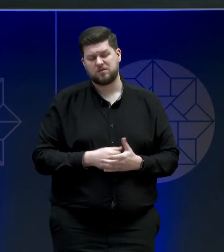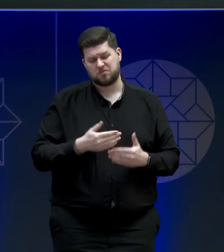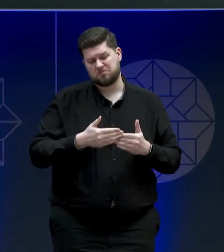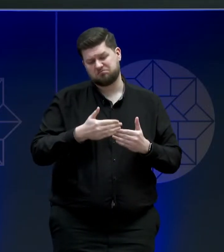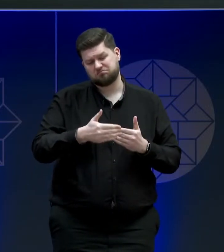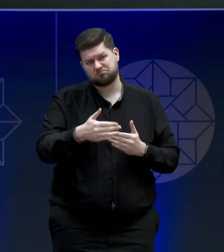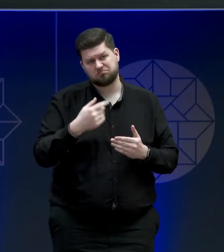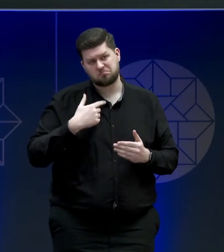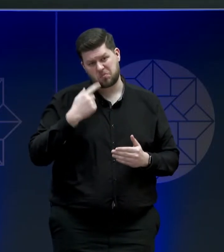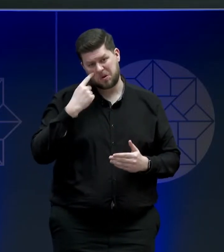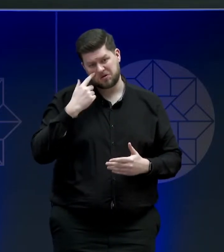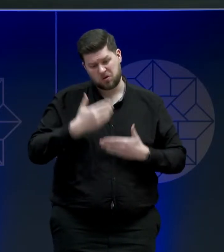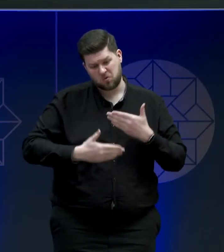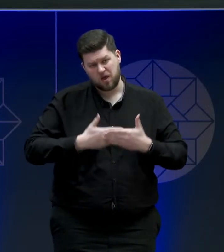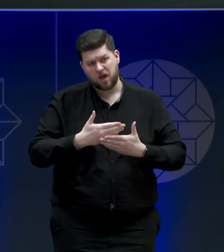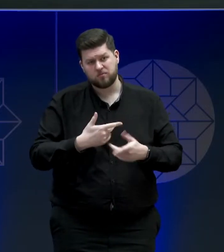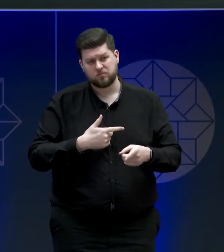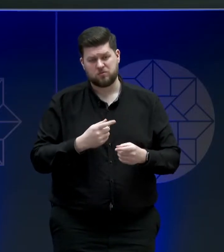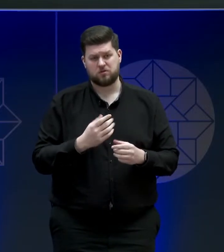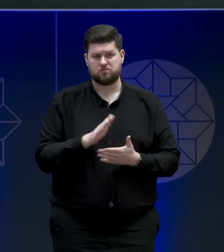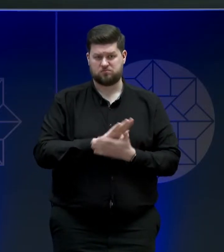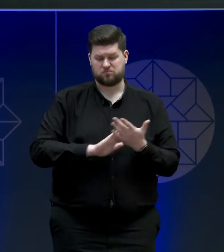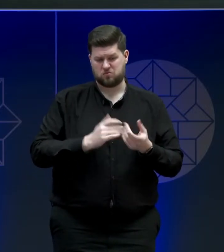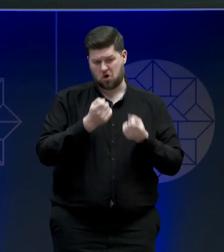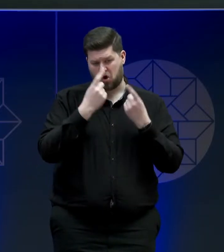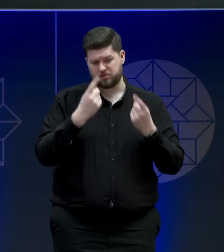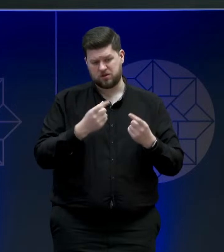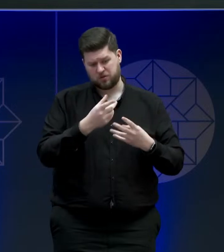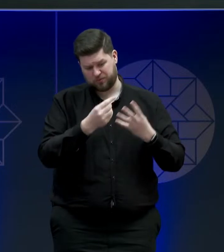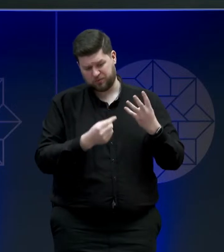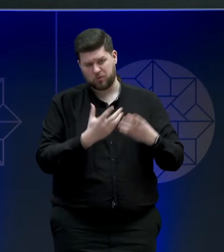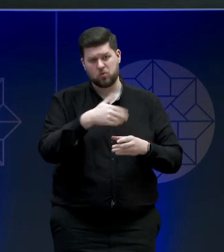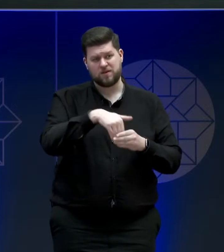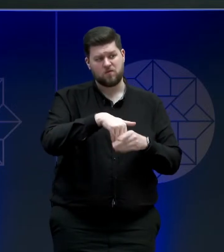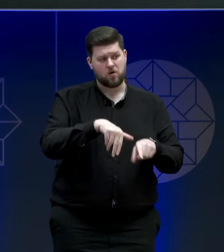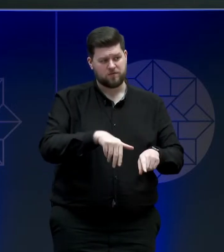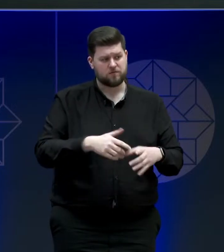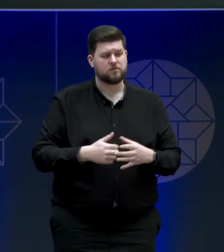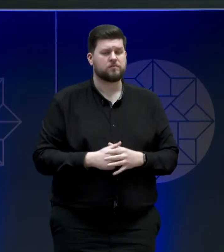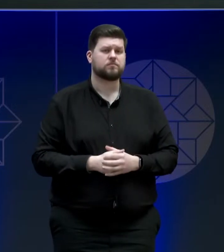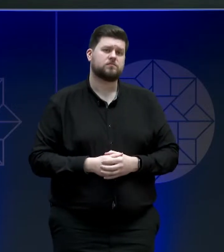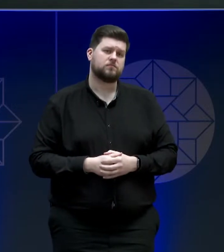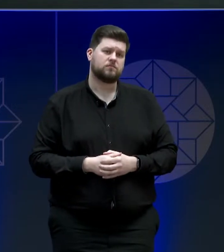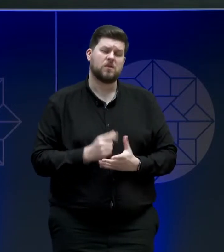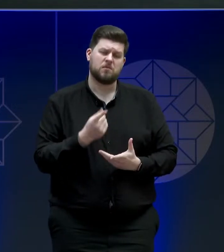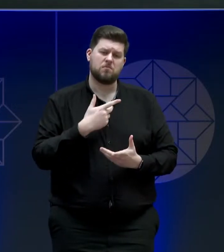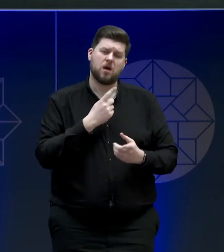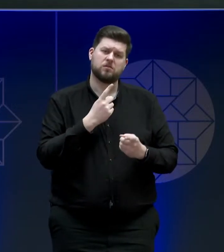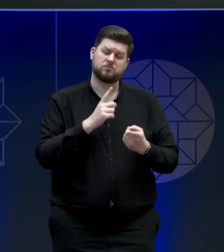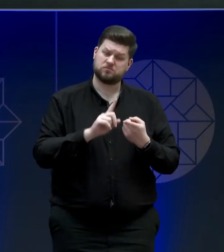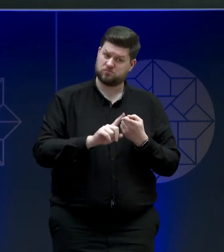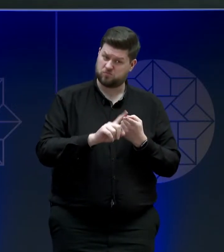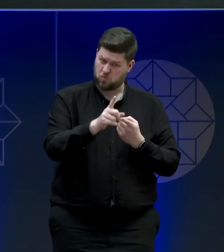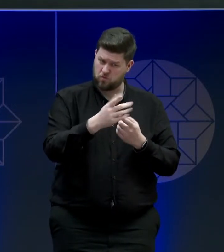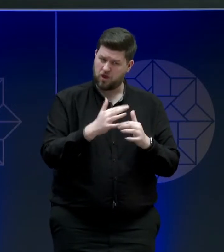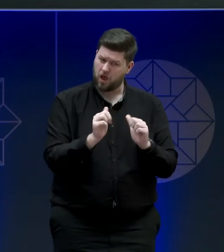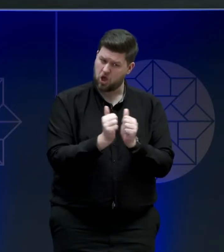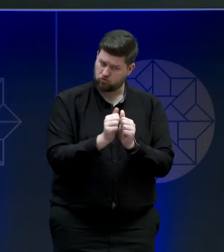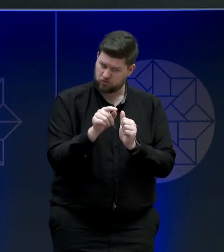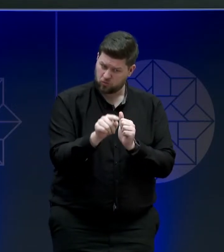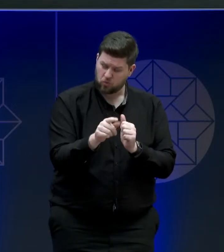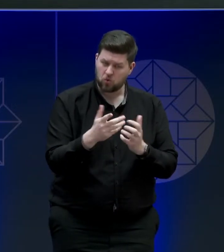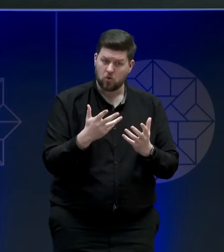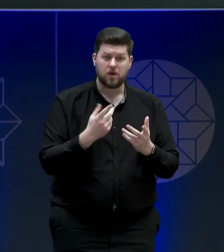course of the day to make sure I understand all of the elements. But where I completely agree with you, that it